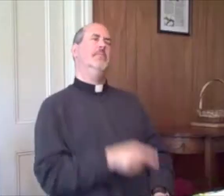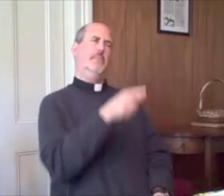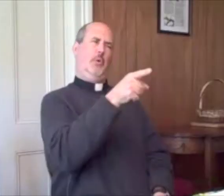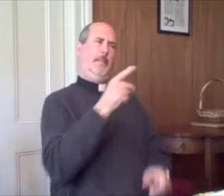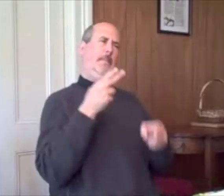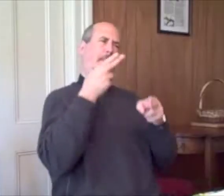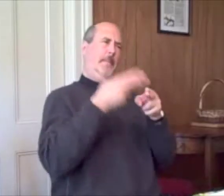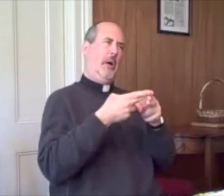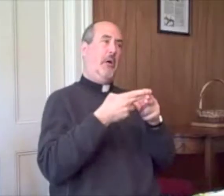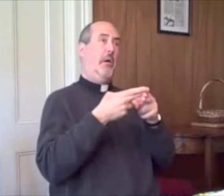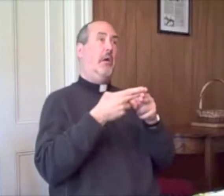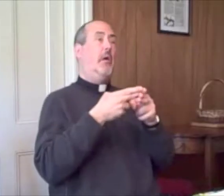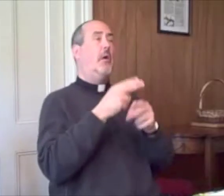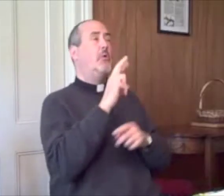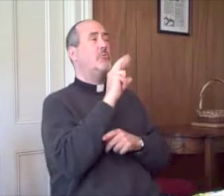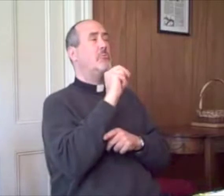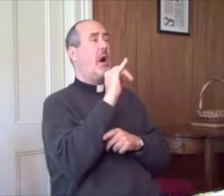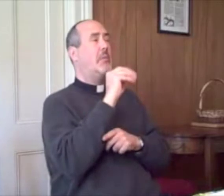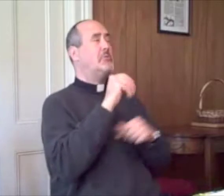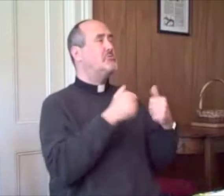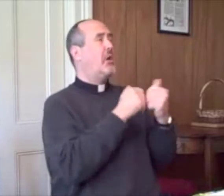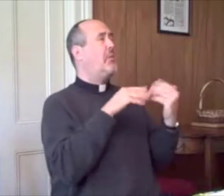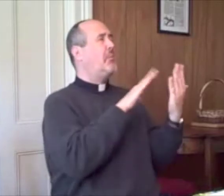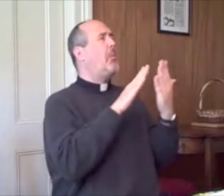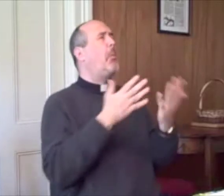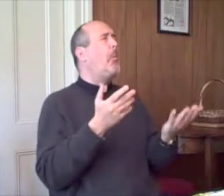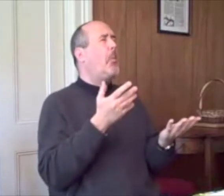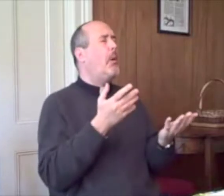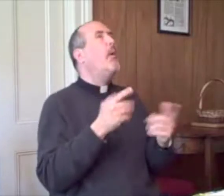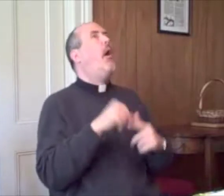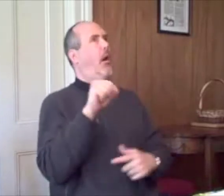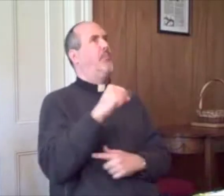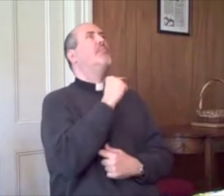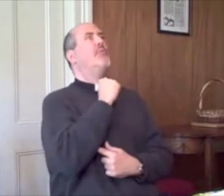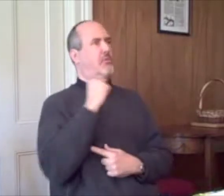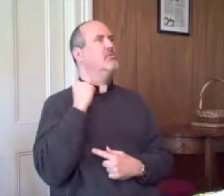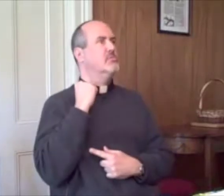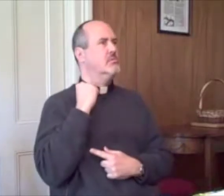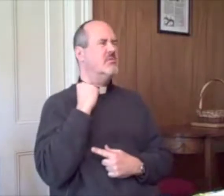What do you mean when you say you've received more discrimination as a priest than as a black person?